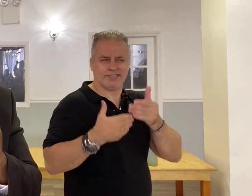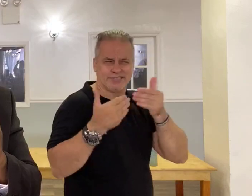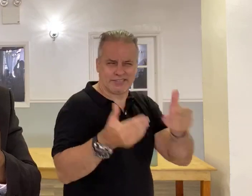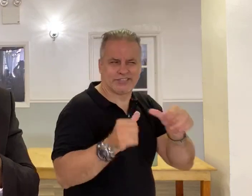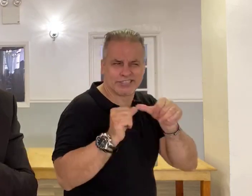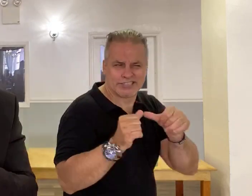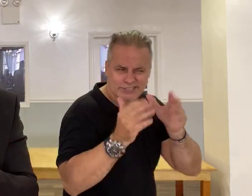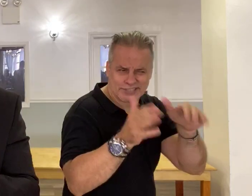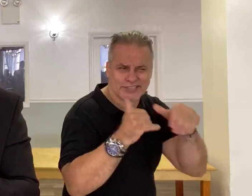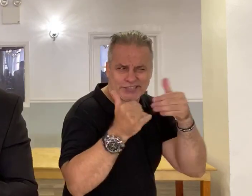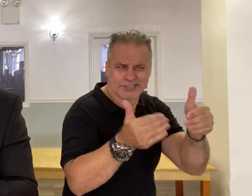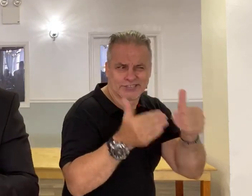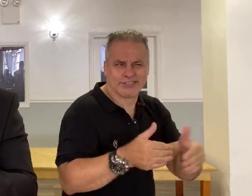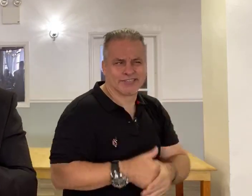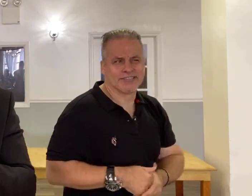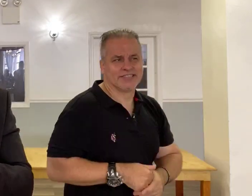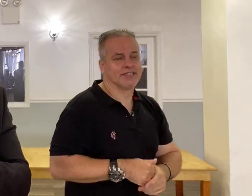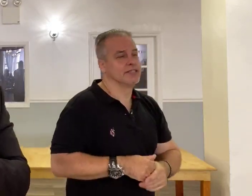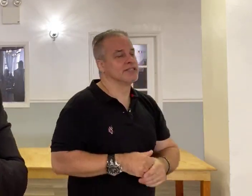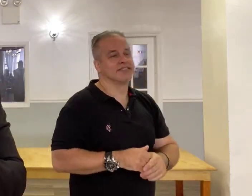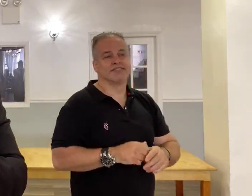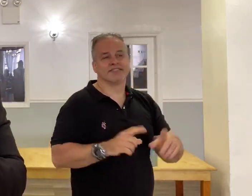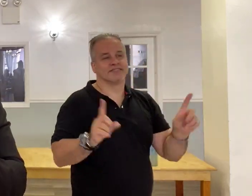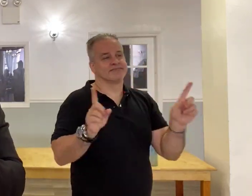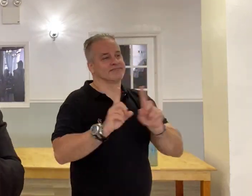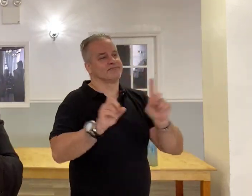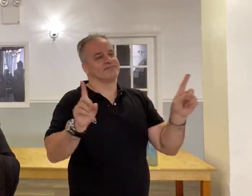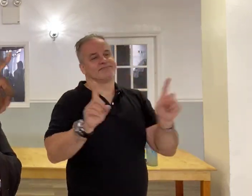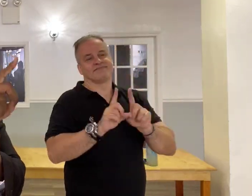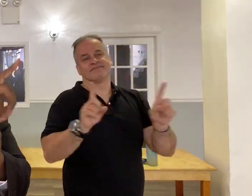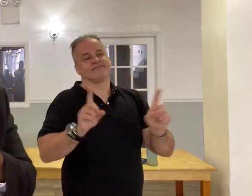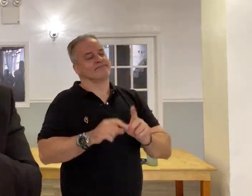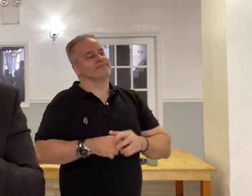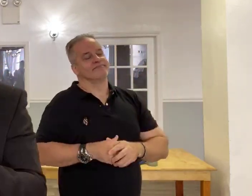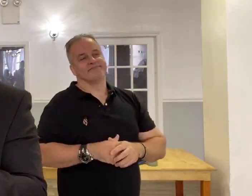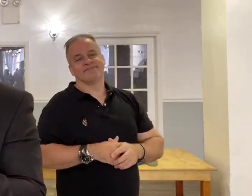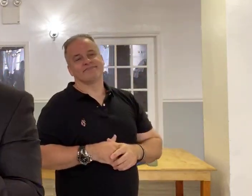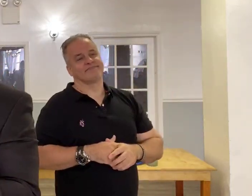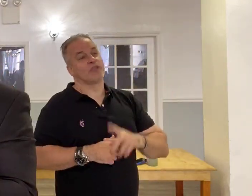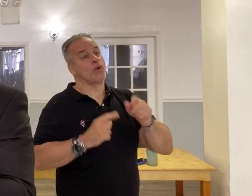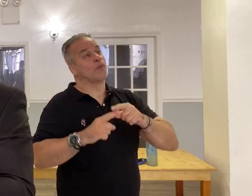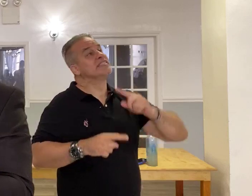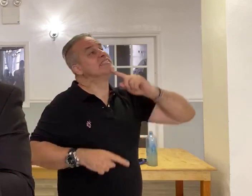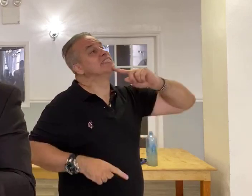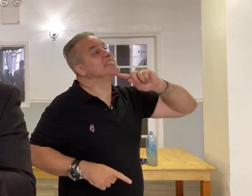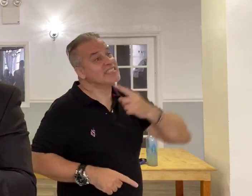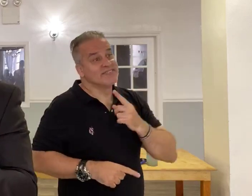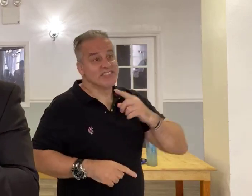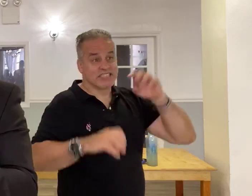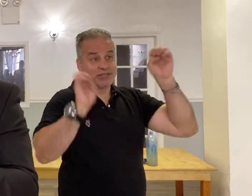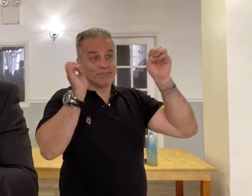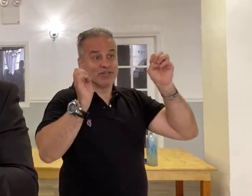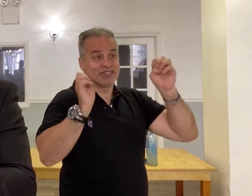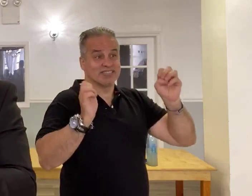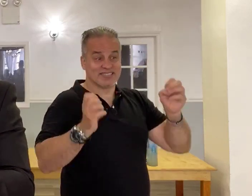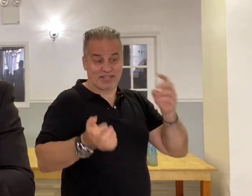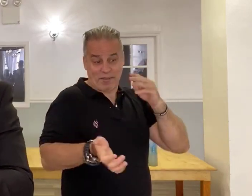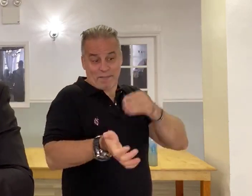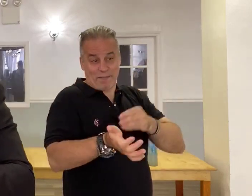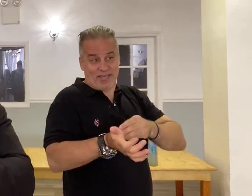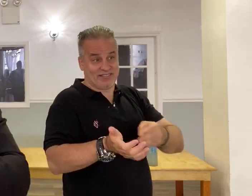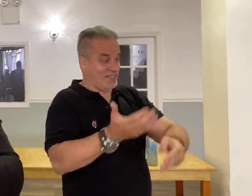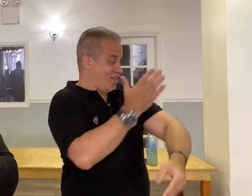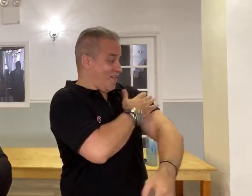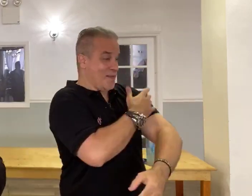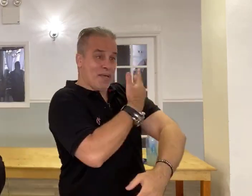Think about it. Take your time. Think about it. No, listen. When it's a urgent medical emergency like such a thing